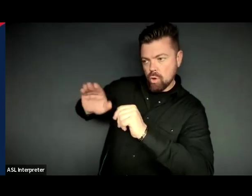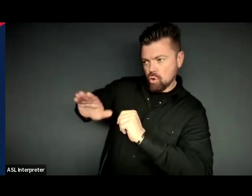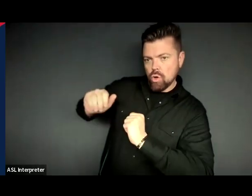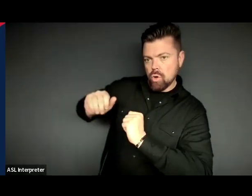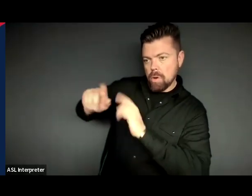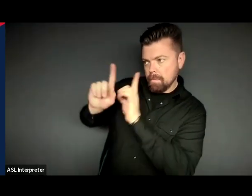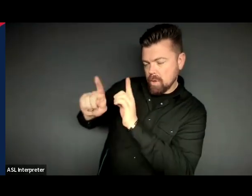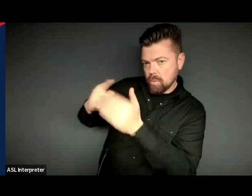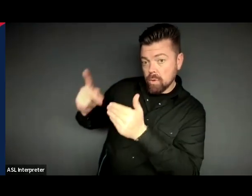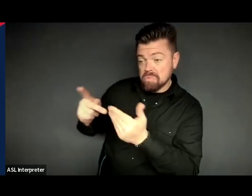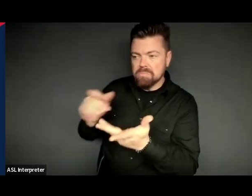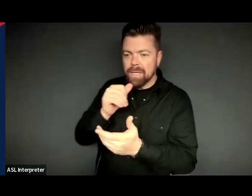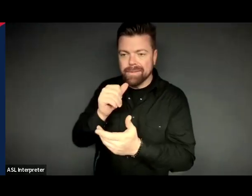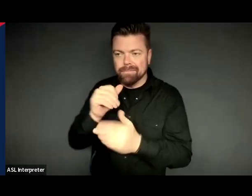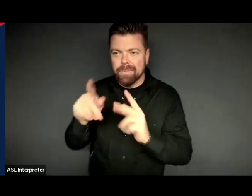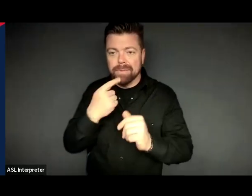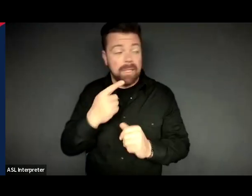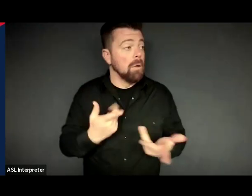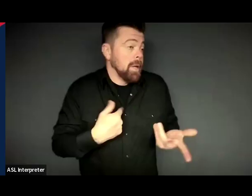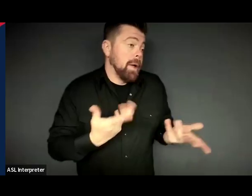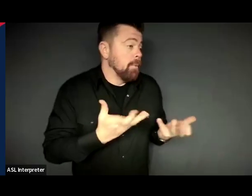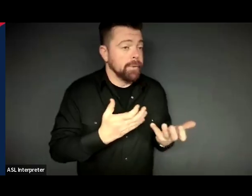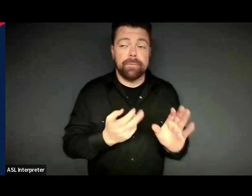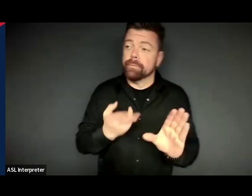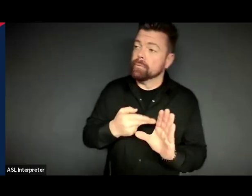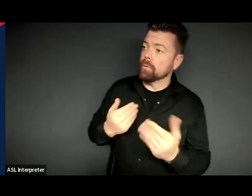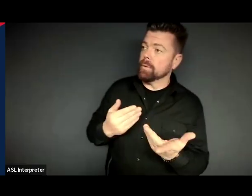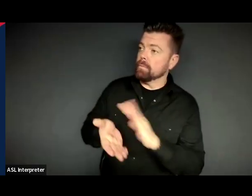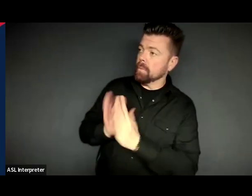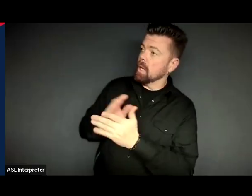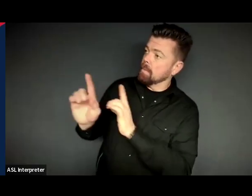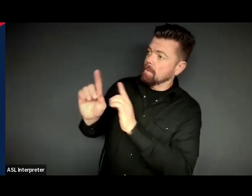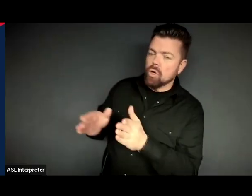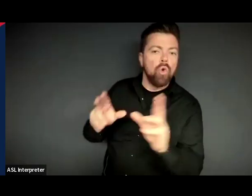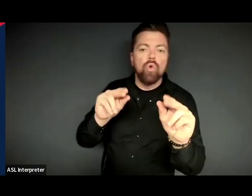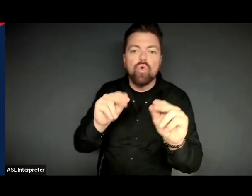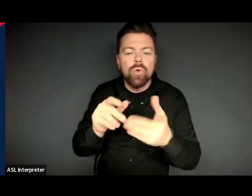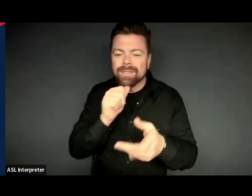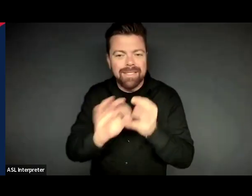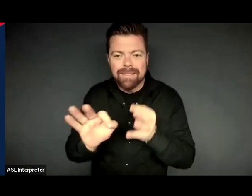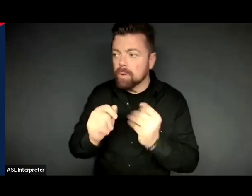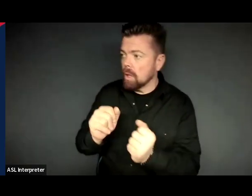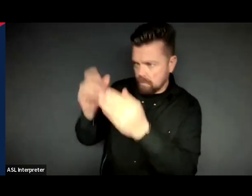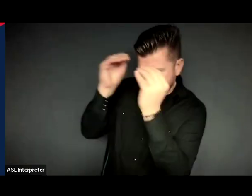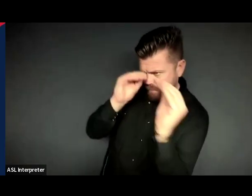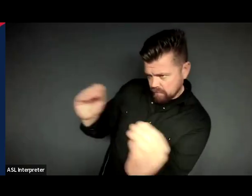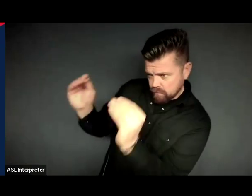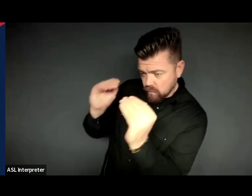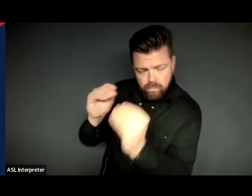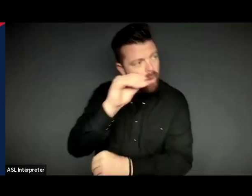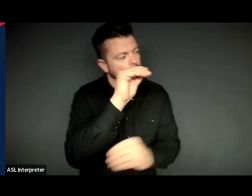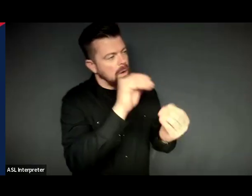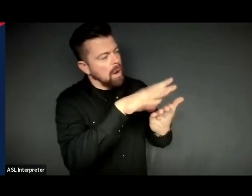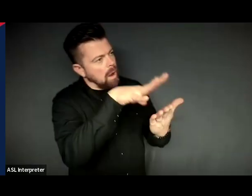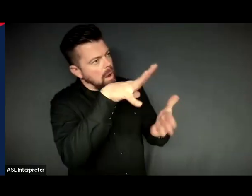"Well, hey, I'd like to be a mentor." They're given education on how to be a mentor so that if somebody calls them and says, "Well, this